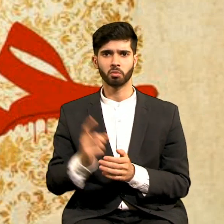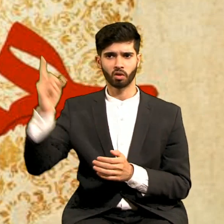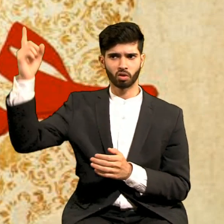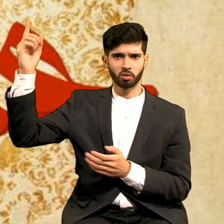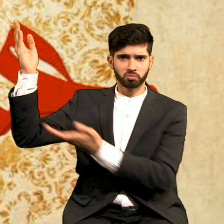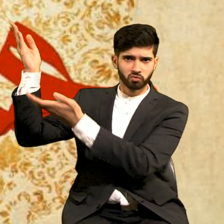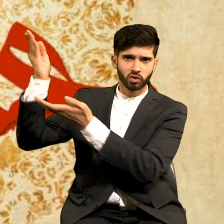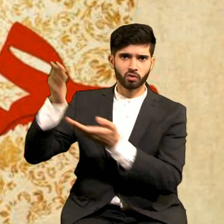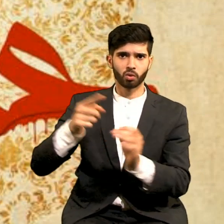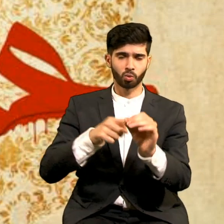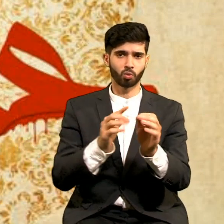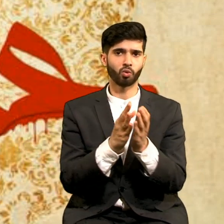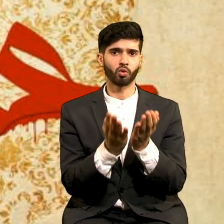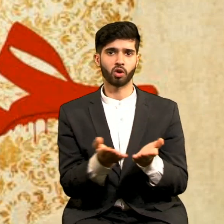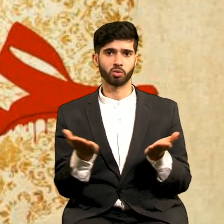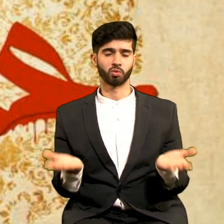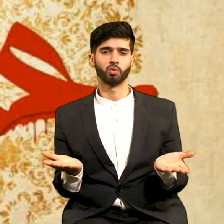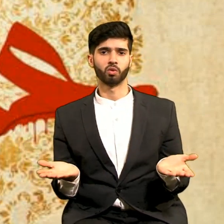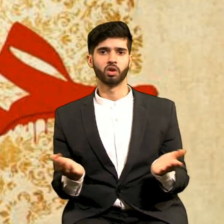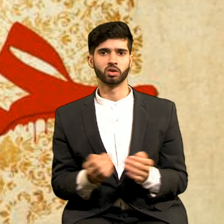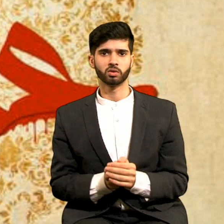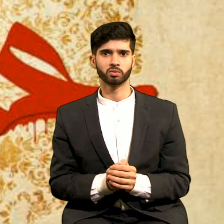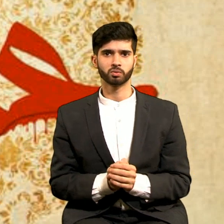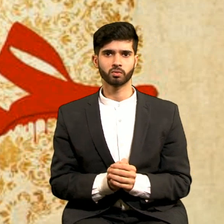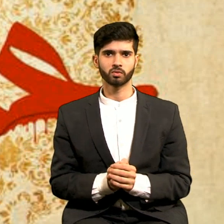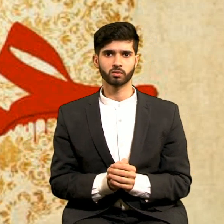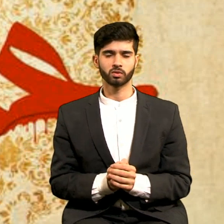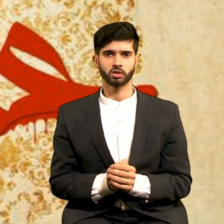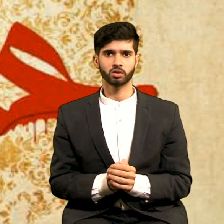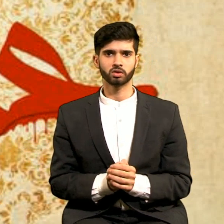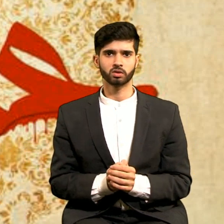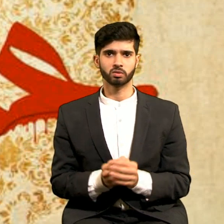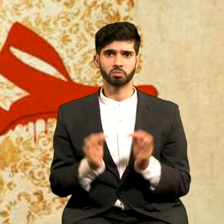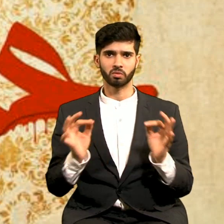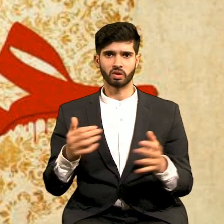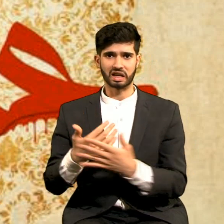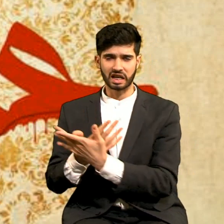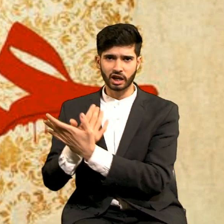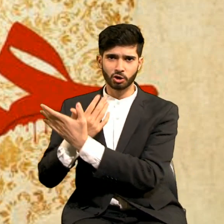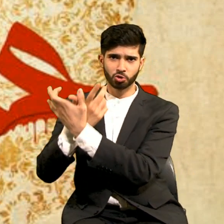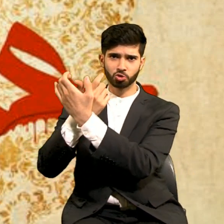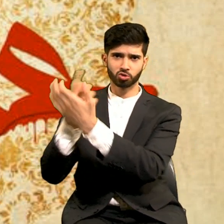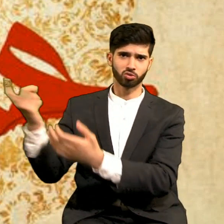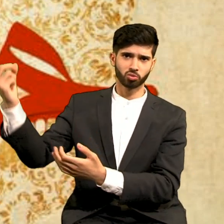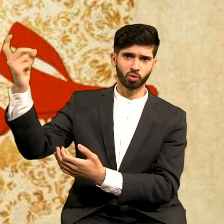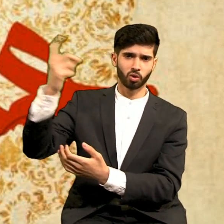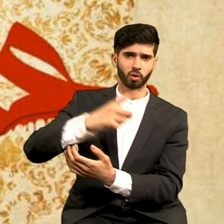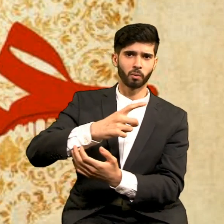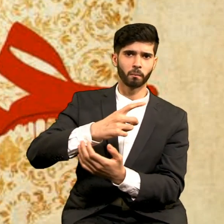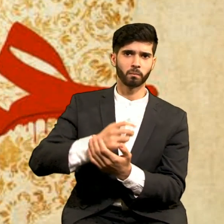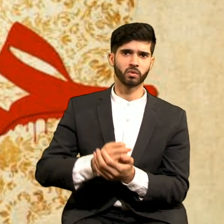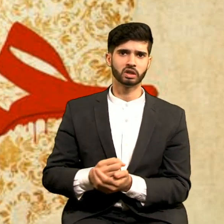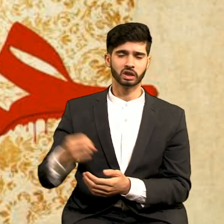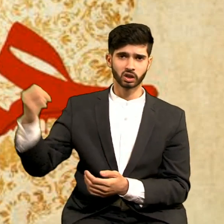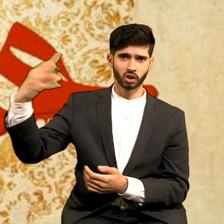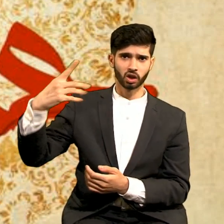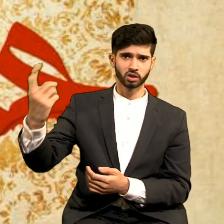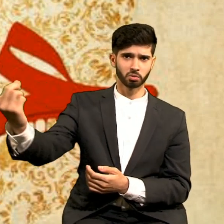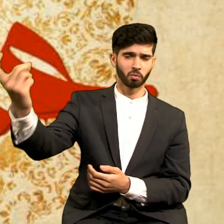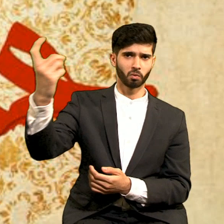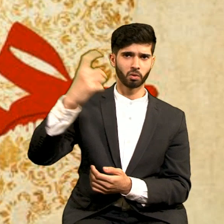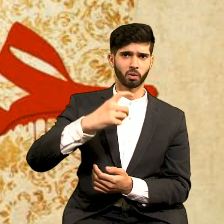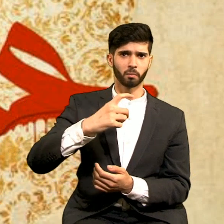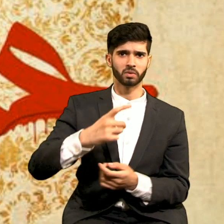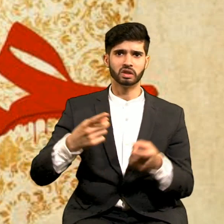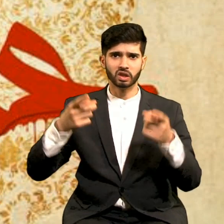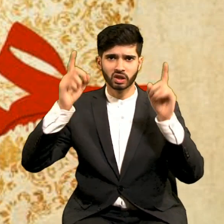night of Qadr. Special guests, angels, along the ruh, the head of the angels,